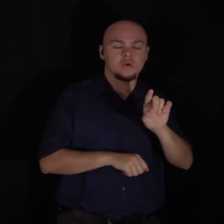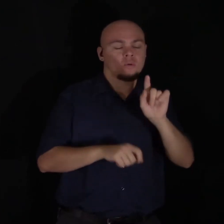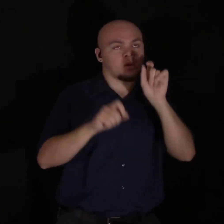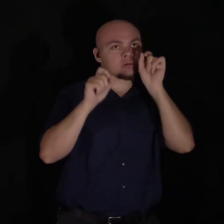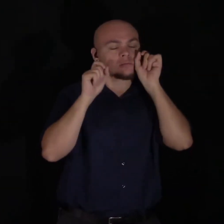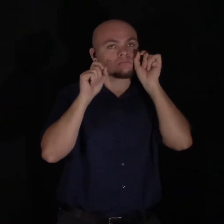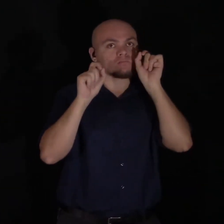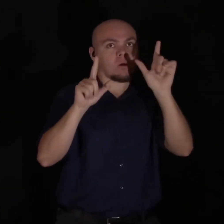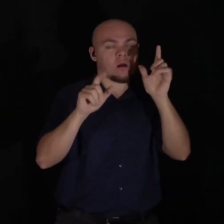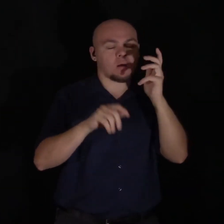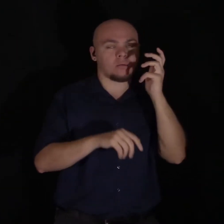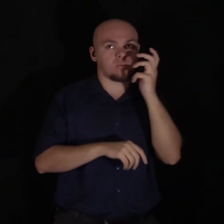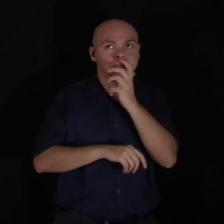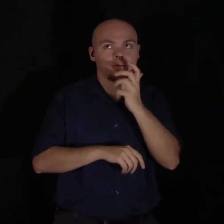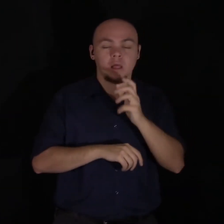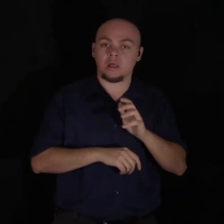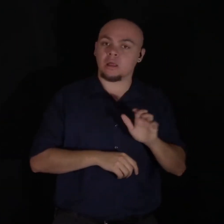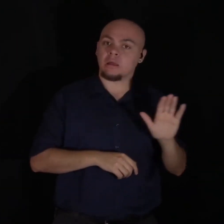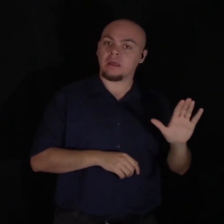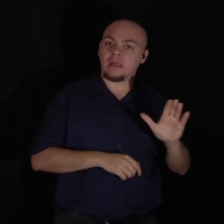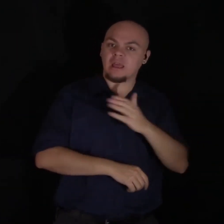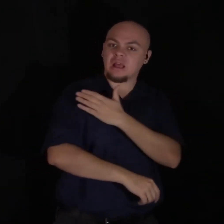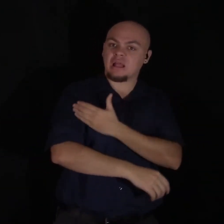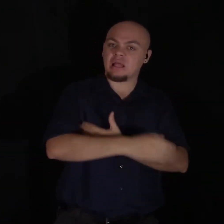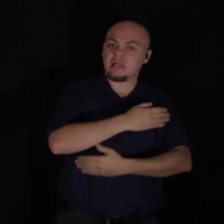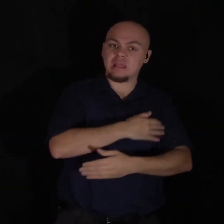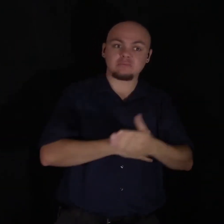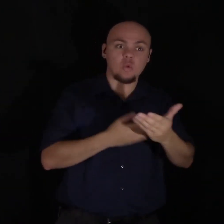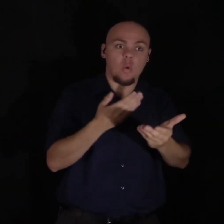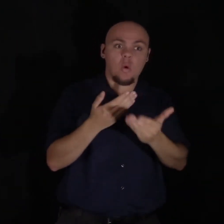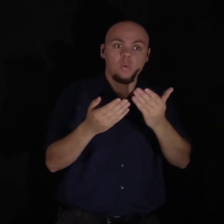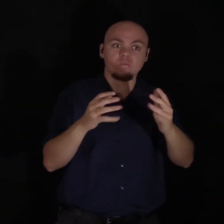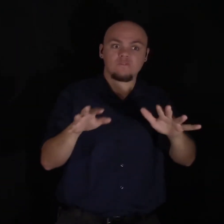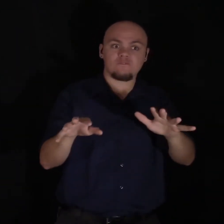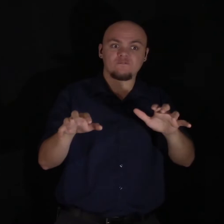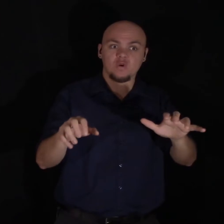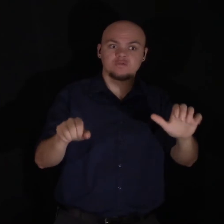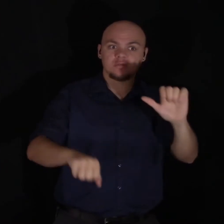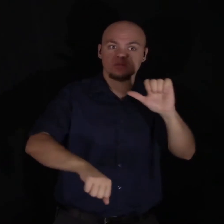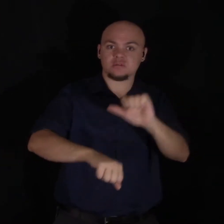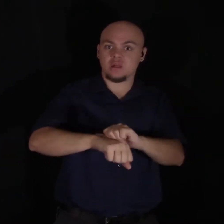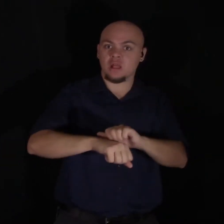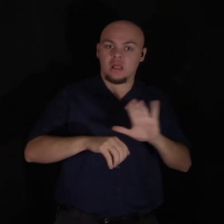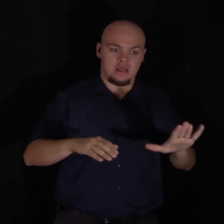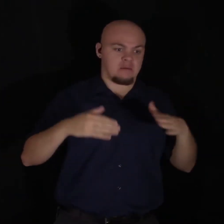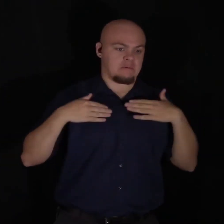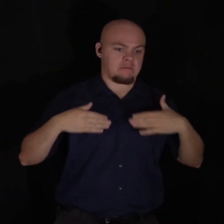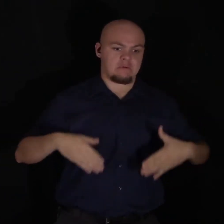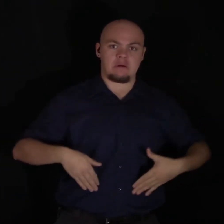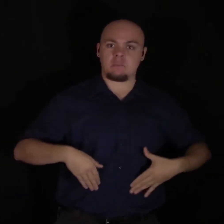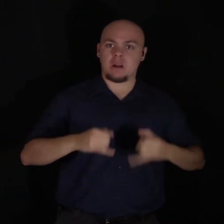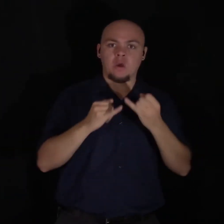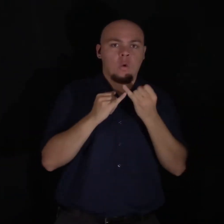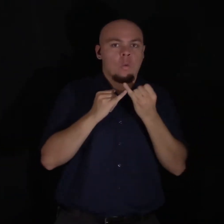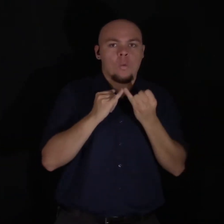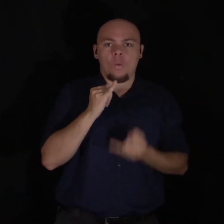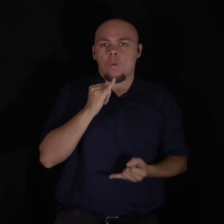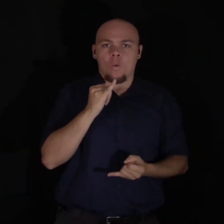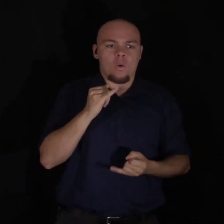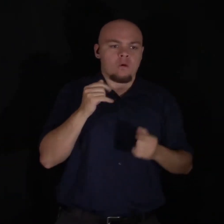boundless. His limbs were nearly frozen, and his body dreadfully emaciated by fatigue and